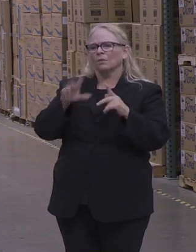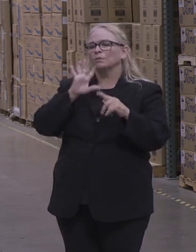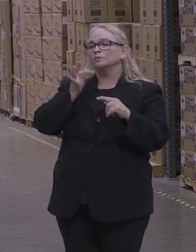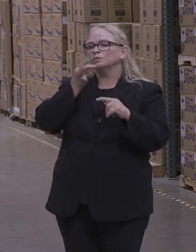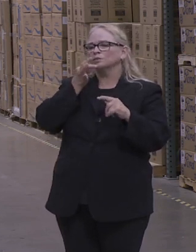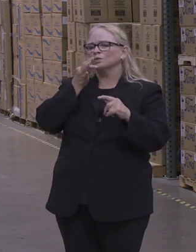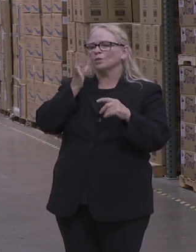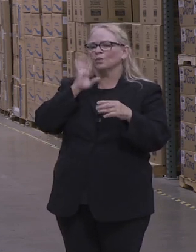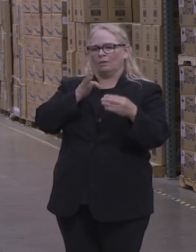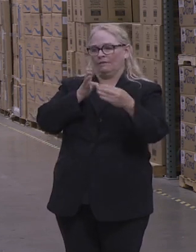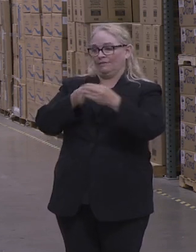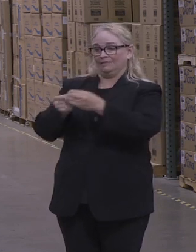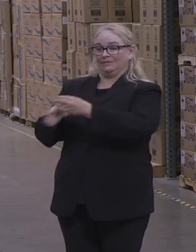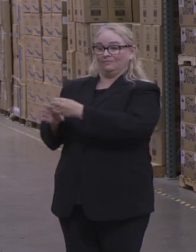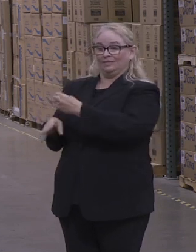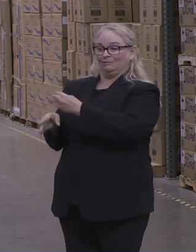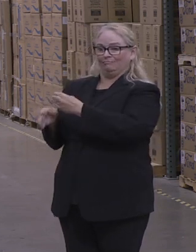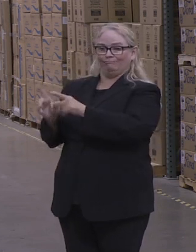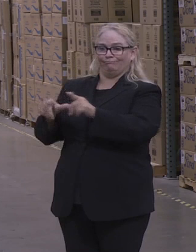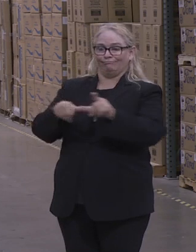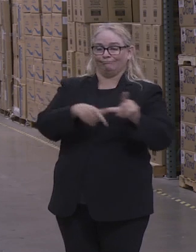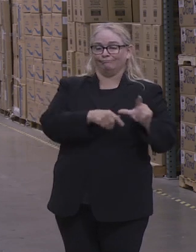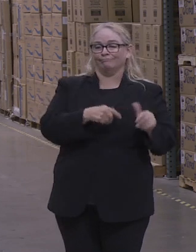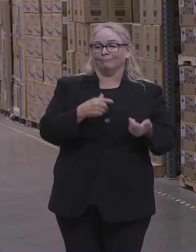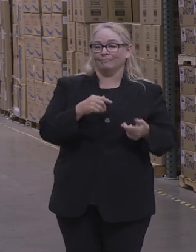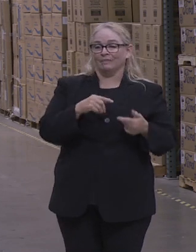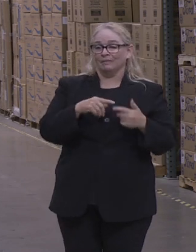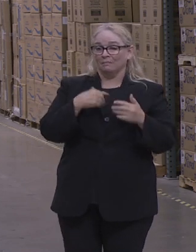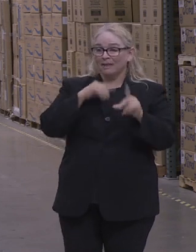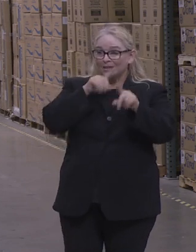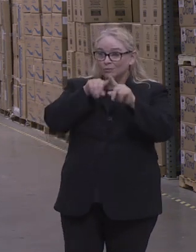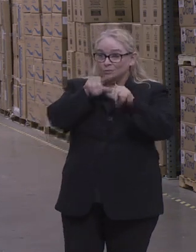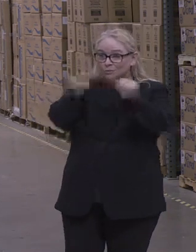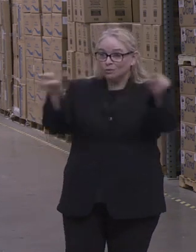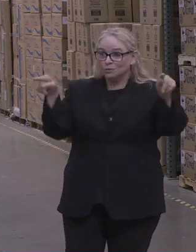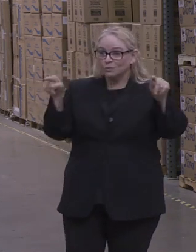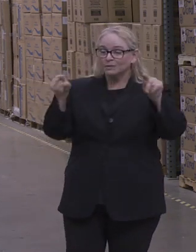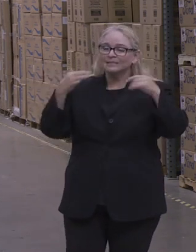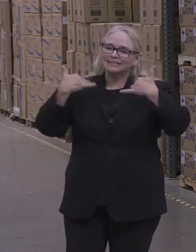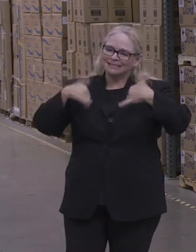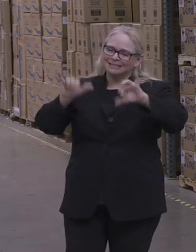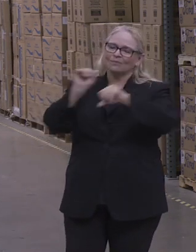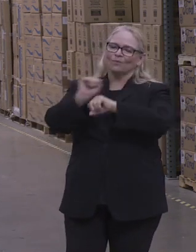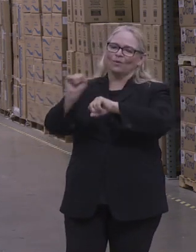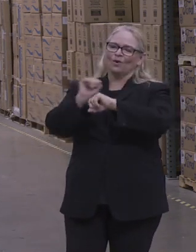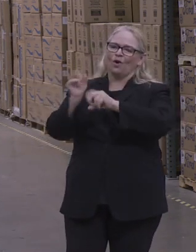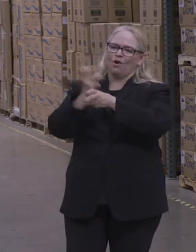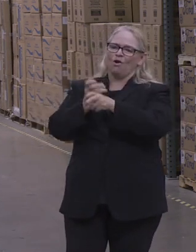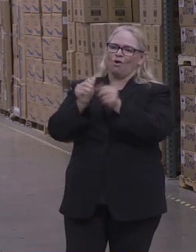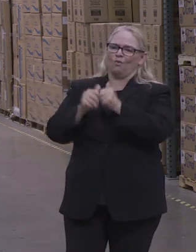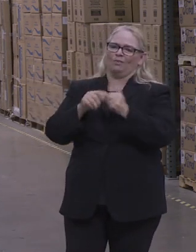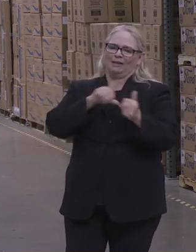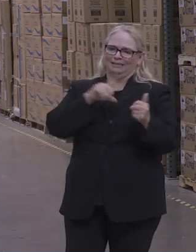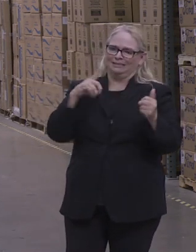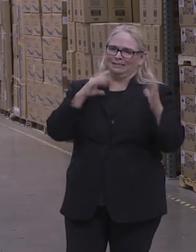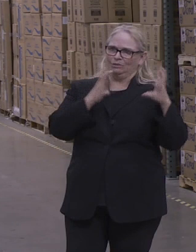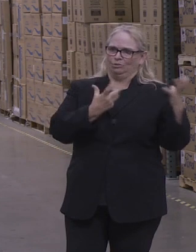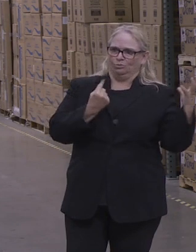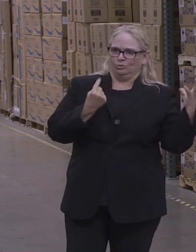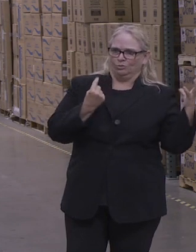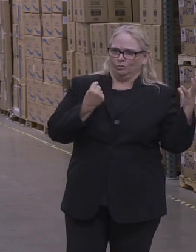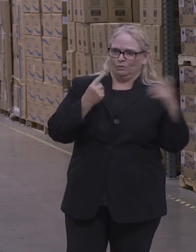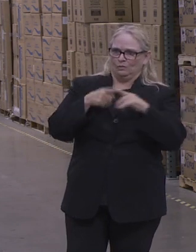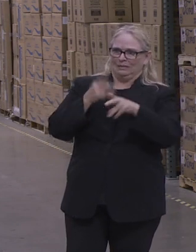Jeremy, to your question very directly is yes. We are working very closely with the legislature, but more than that, I'm also